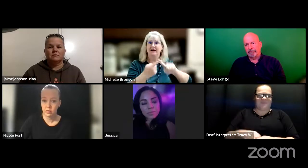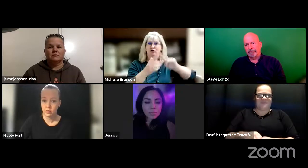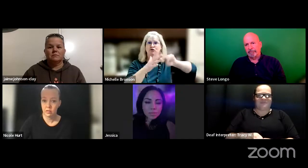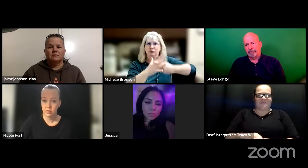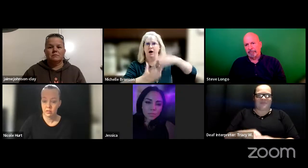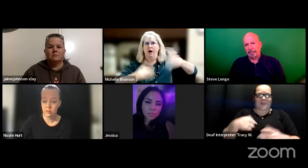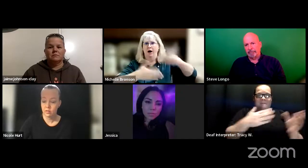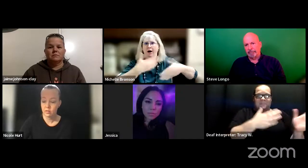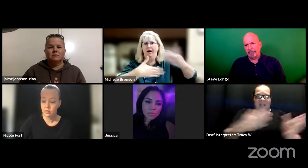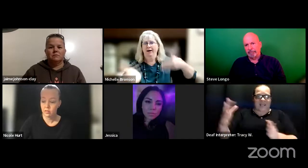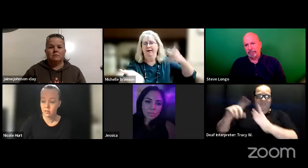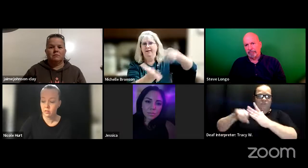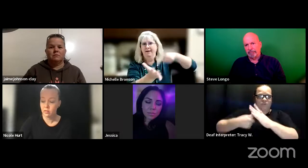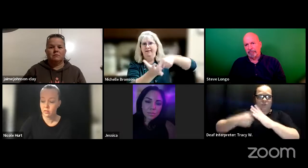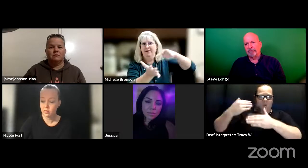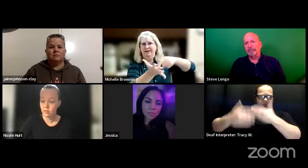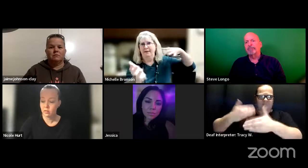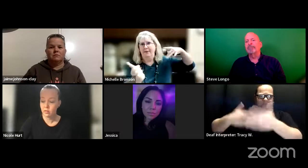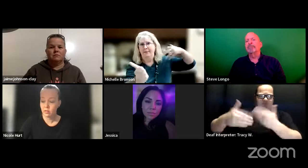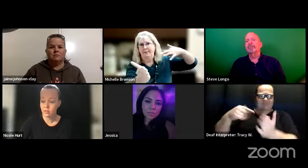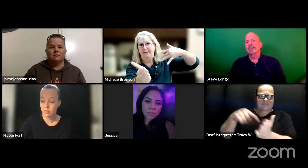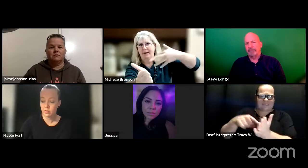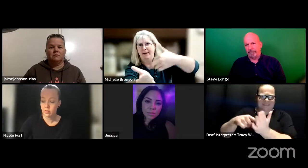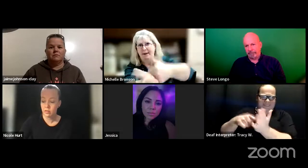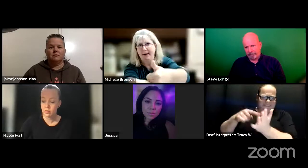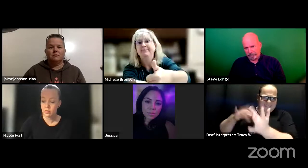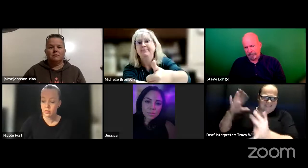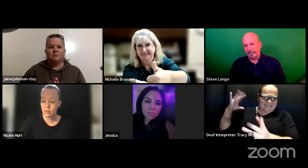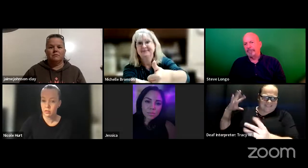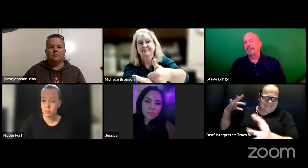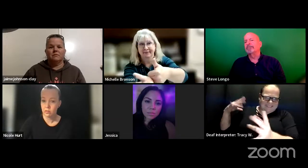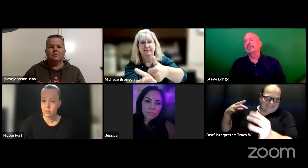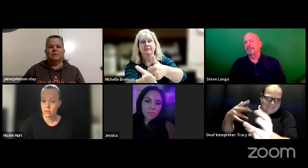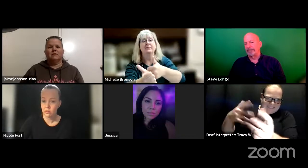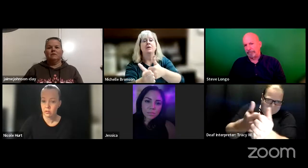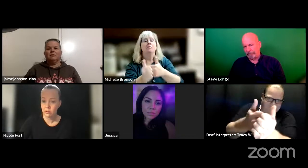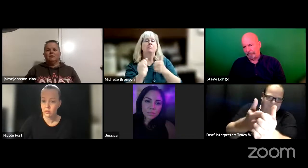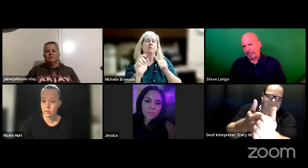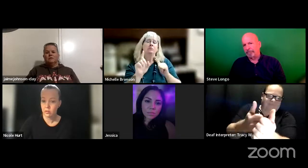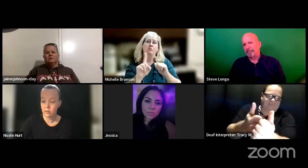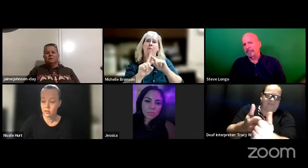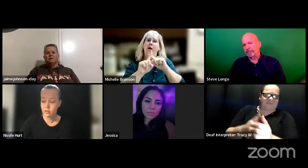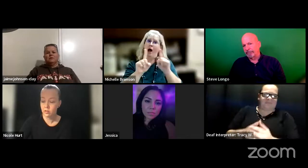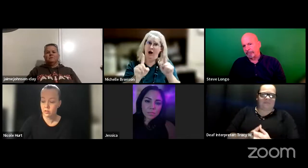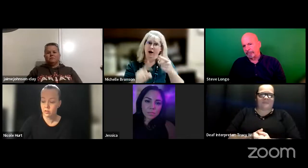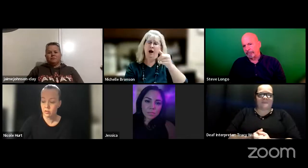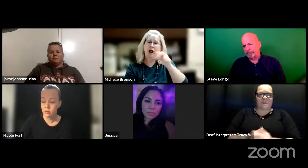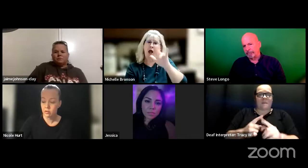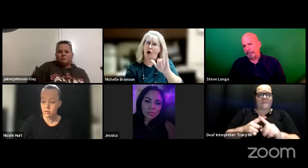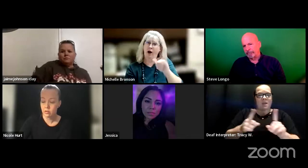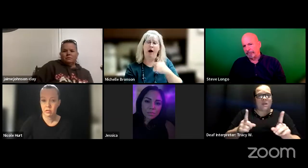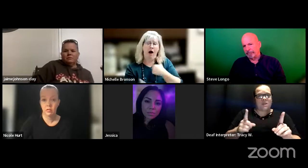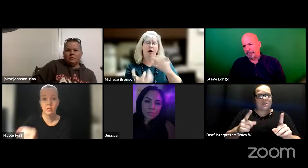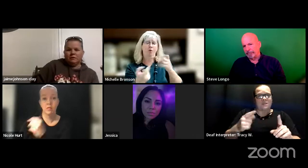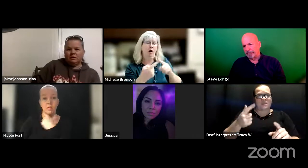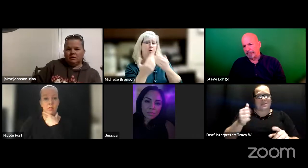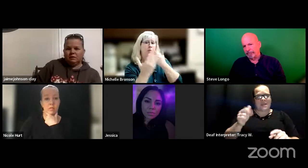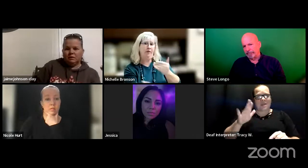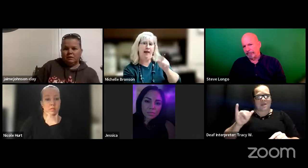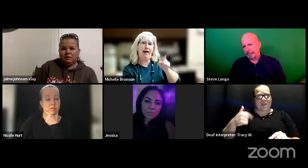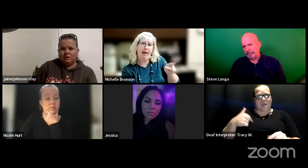2021-22. So the two of them are planning on moving forward and getting caught up with this fiscal